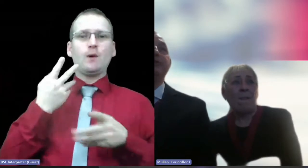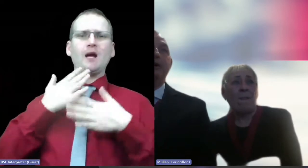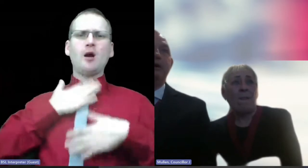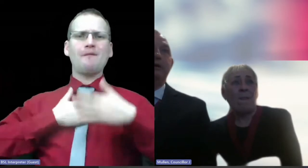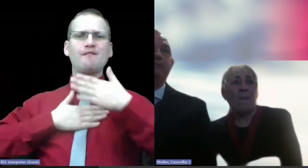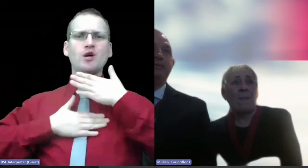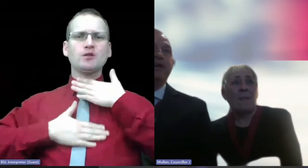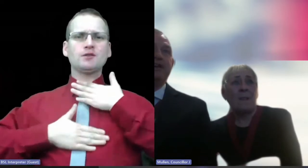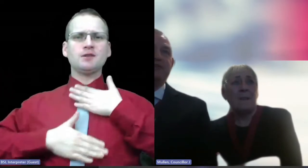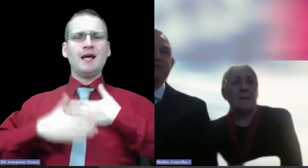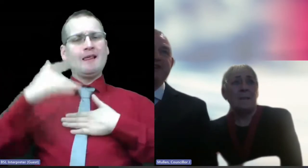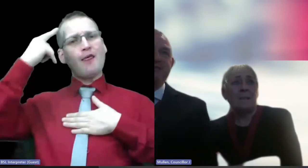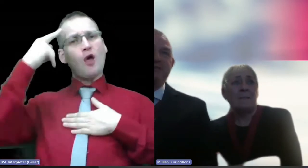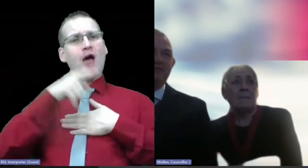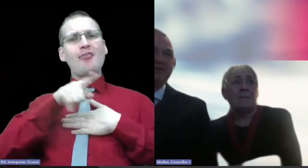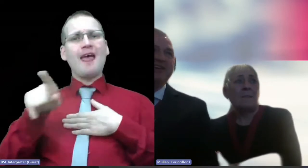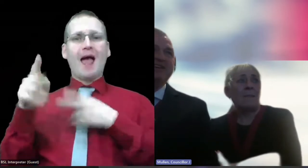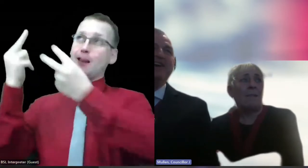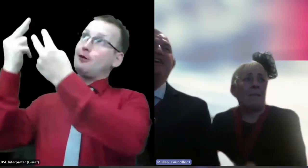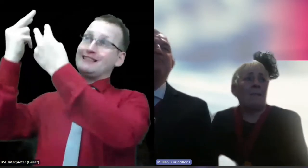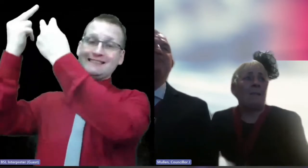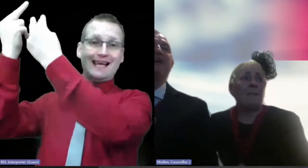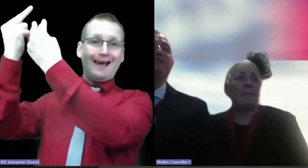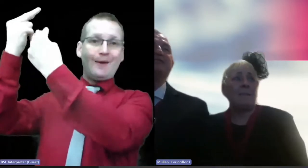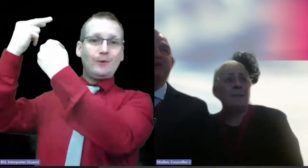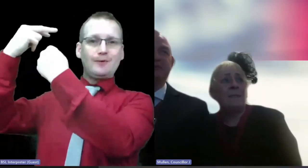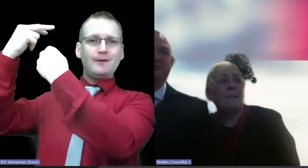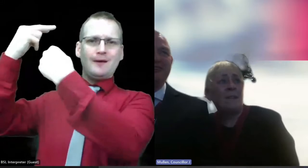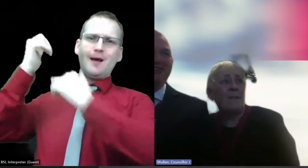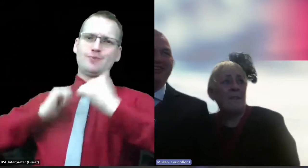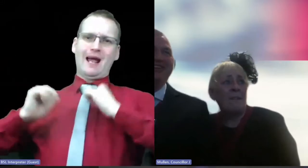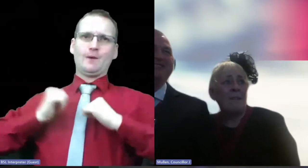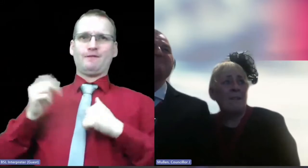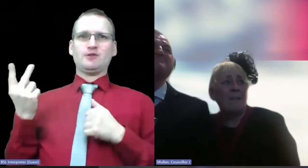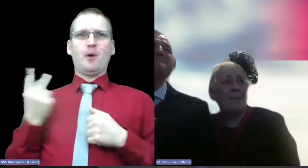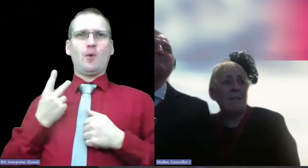the thought that they are looking down at us and are proud of us both.